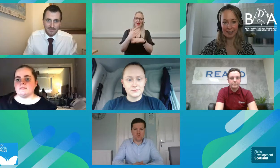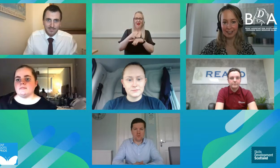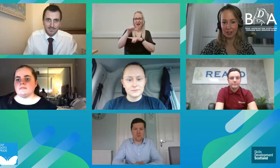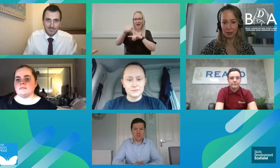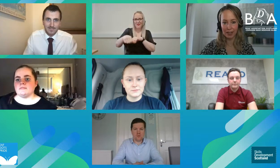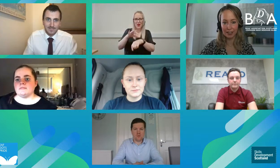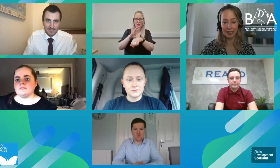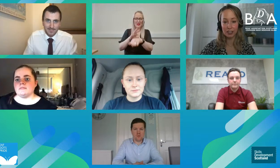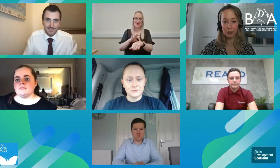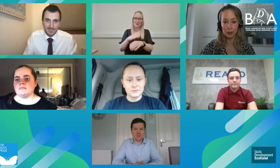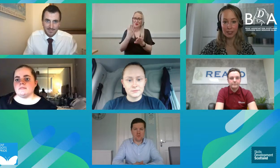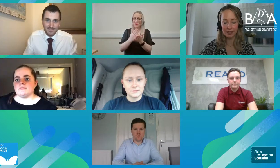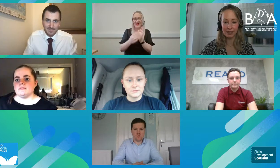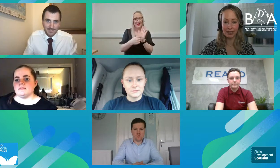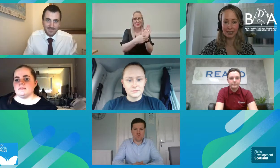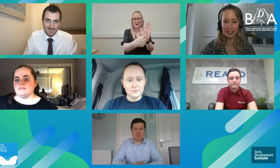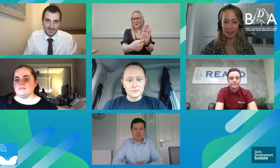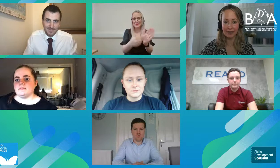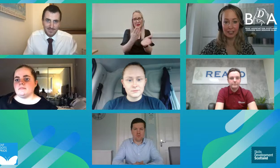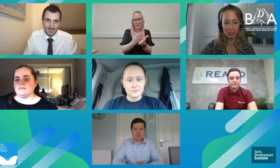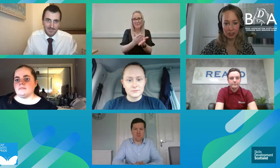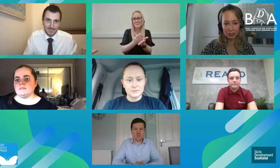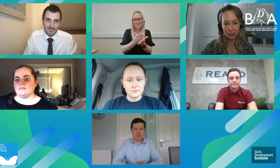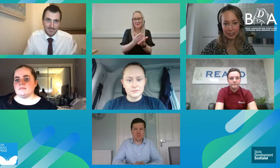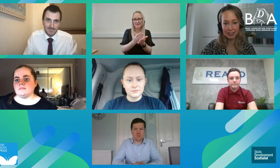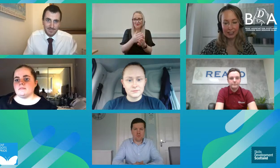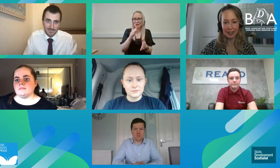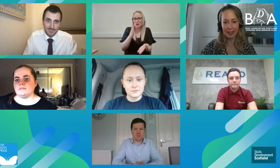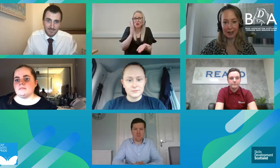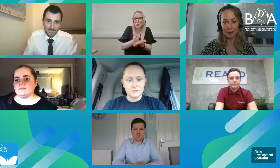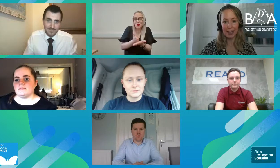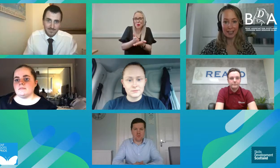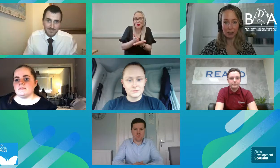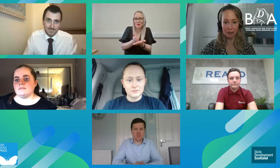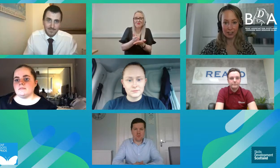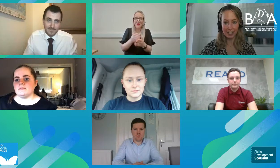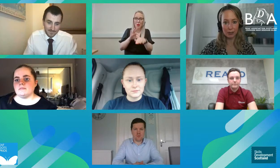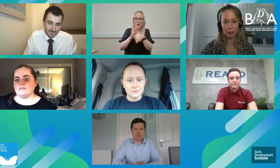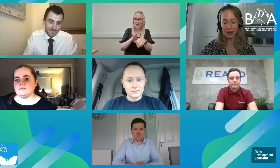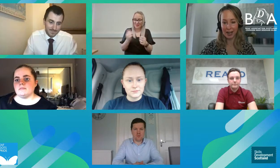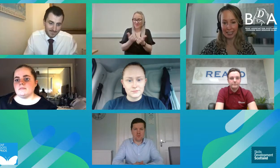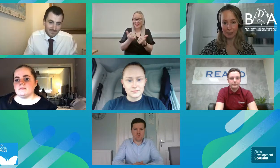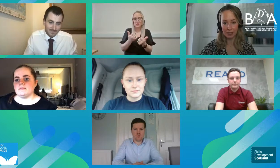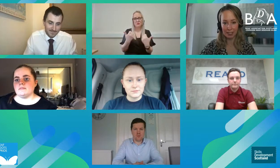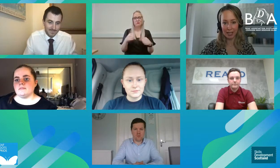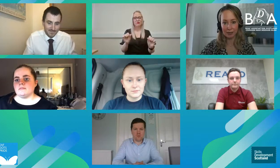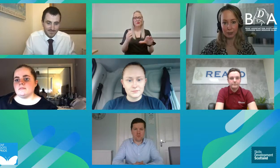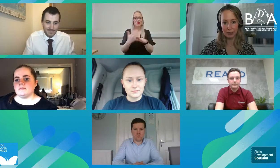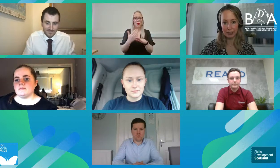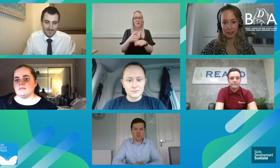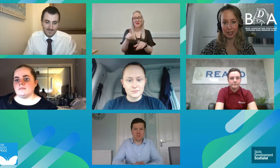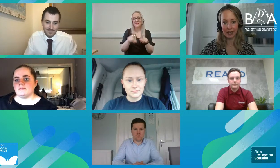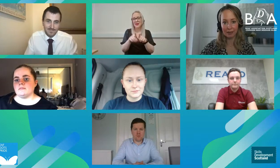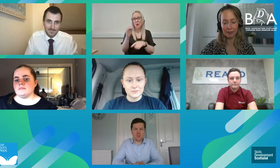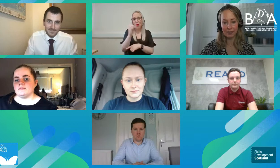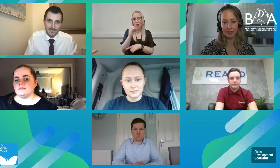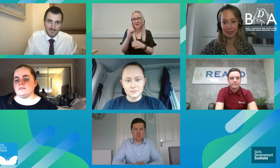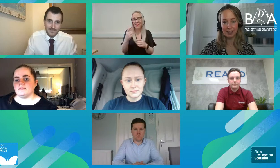think that, you know, that shows that it is definitely true. And as Oliver said, over 90%